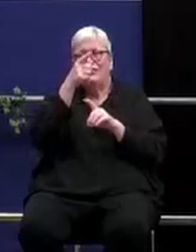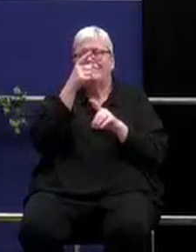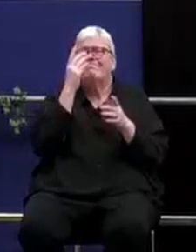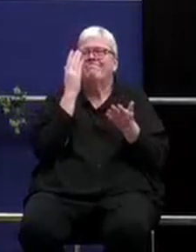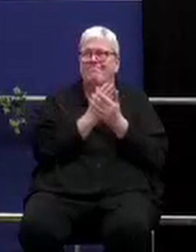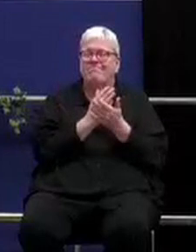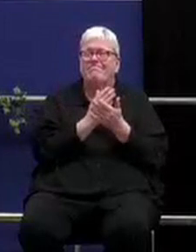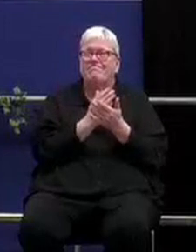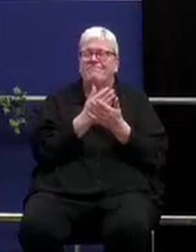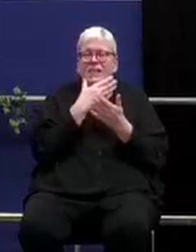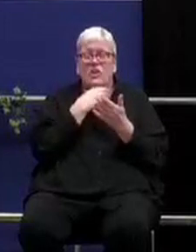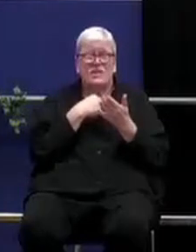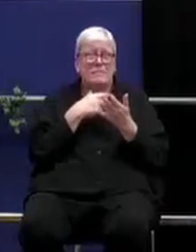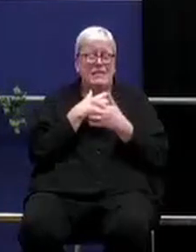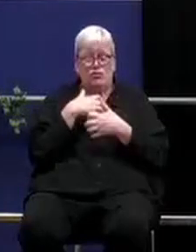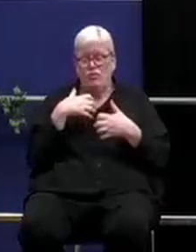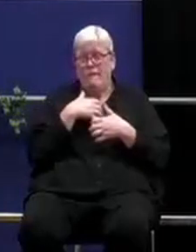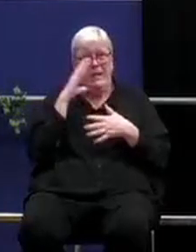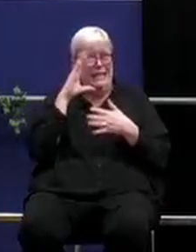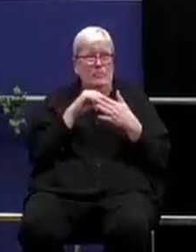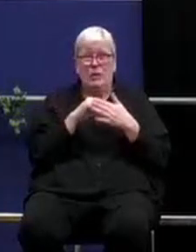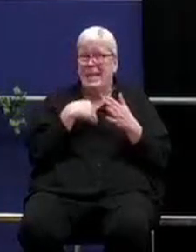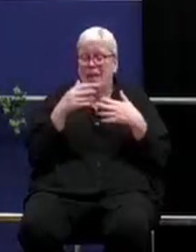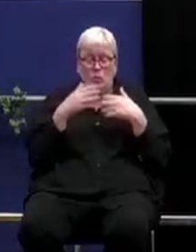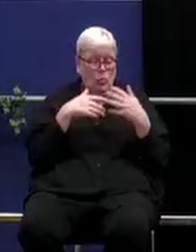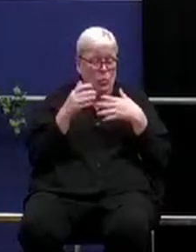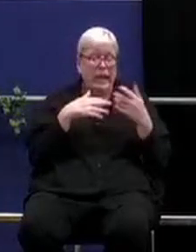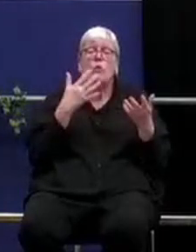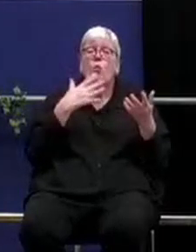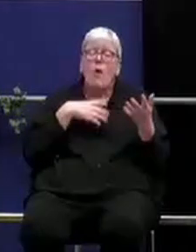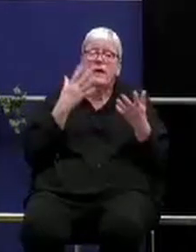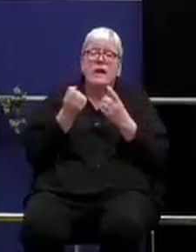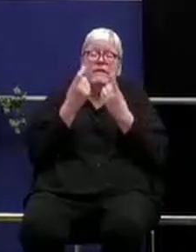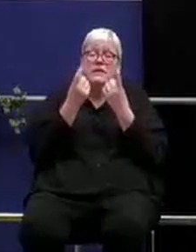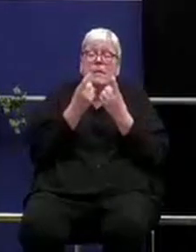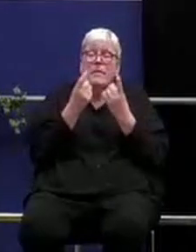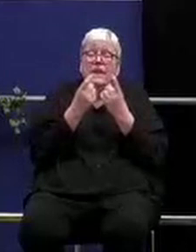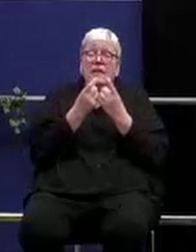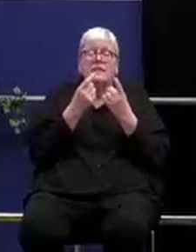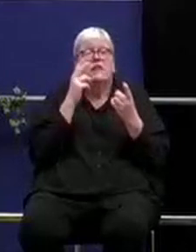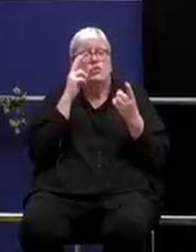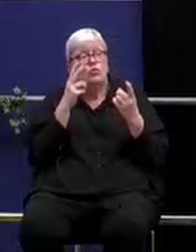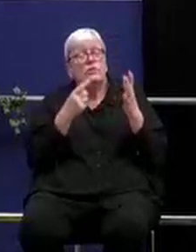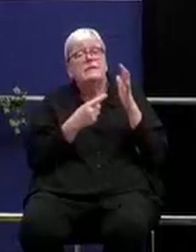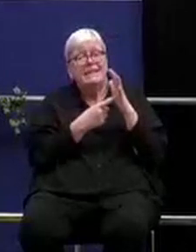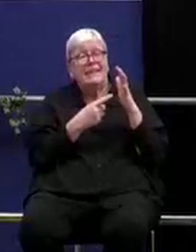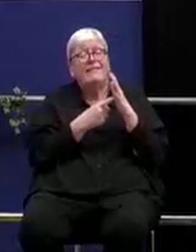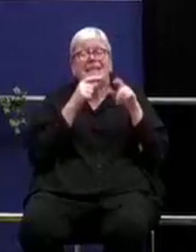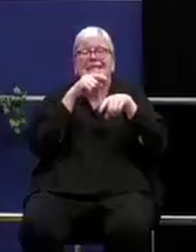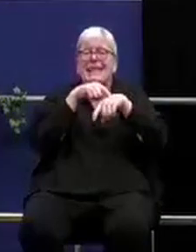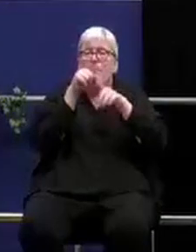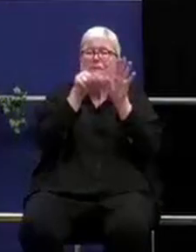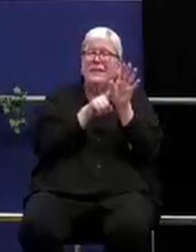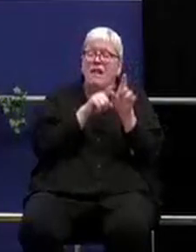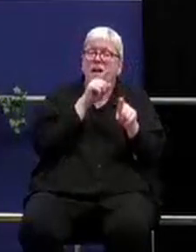think Christmas is quite a stressful experience generally. So I wanted to have something that kind of marked a significant time of the year, because most of the